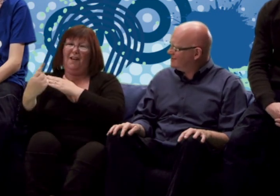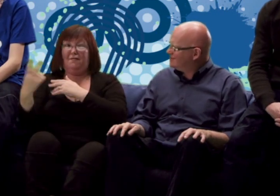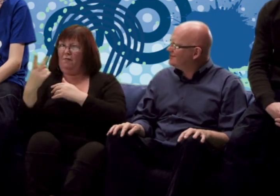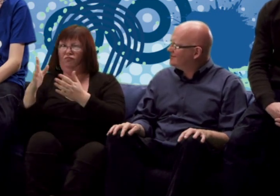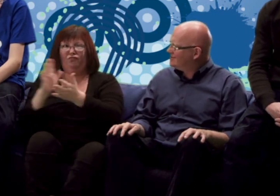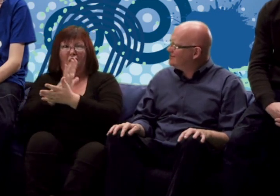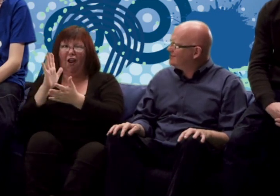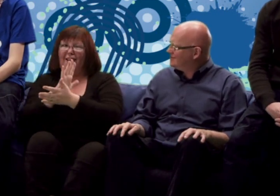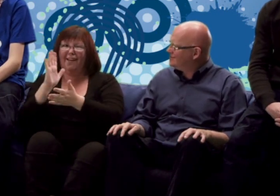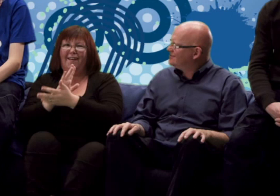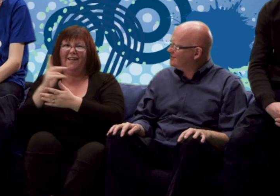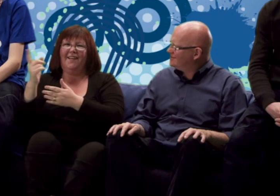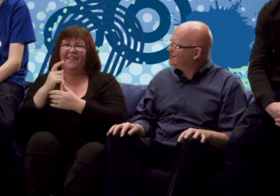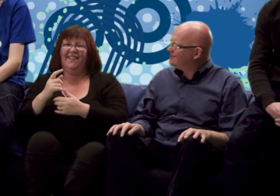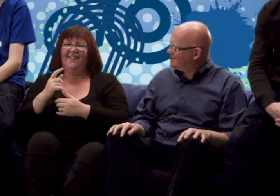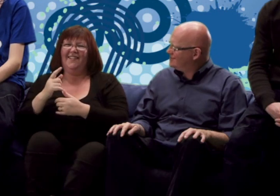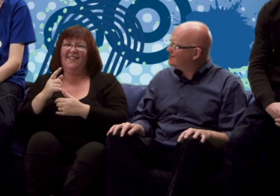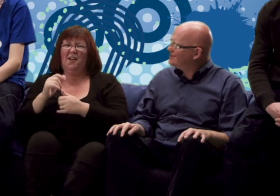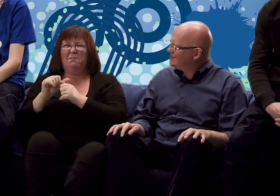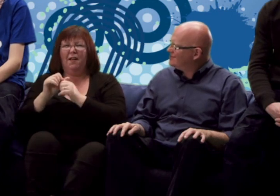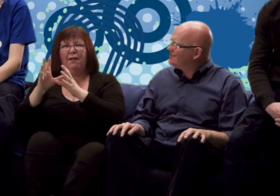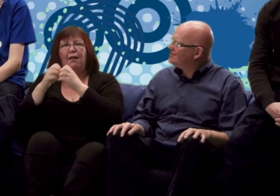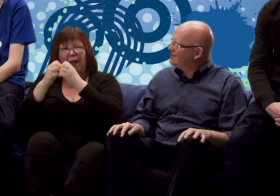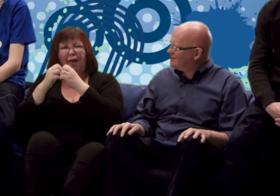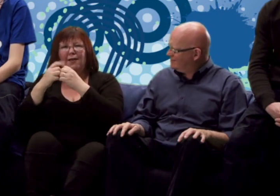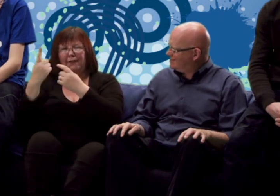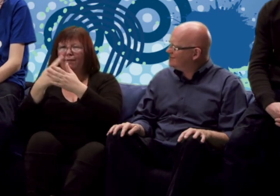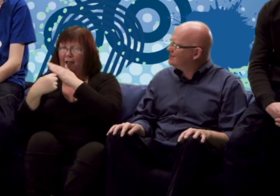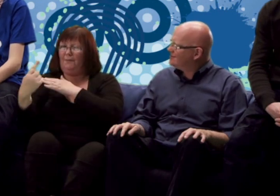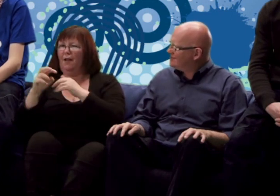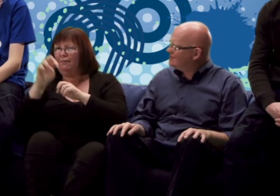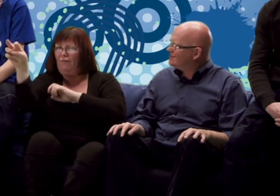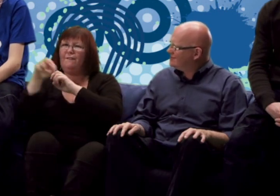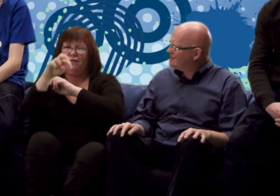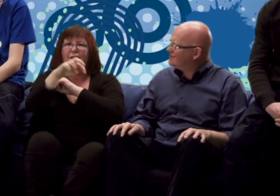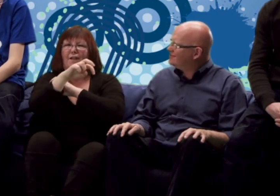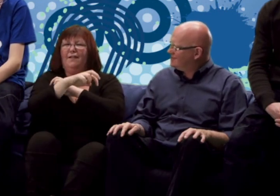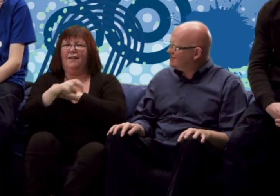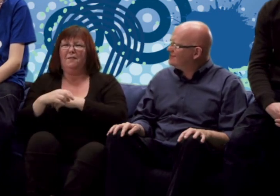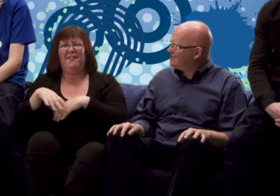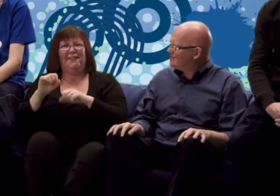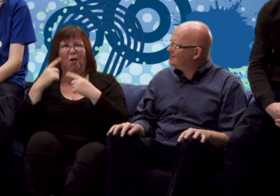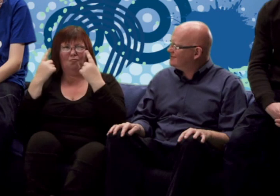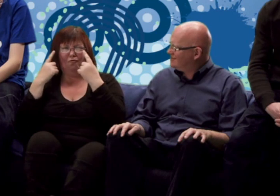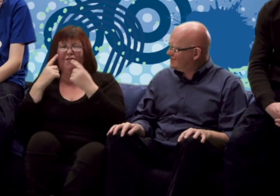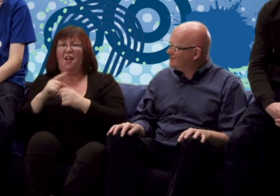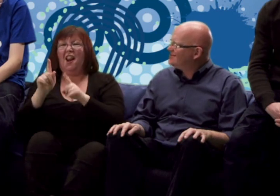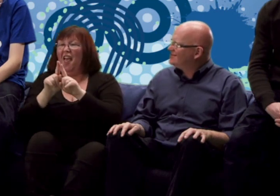that they have to get, you know, they're independent and they enjoy that independence. So they have to learn as young adults how to take